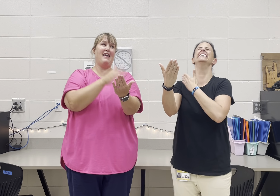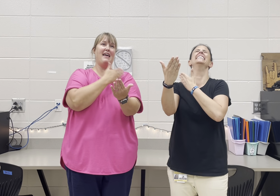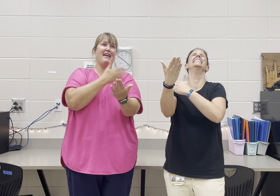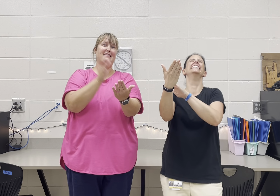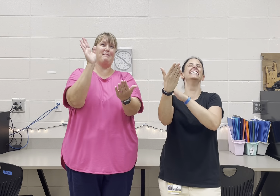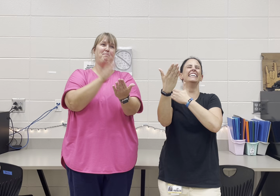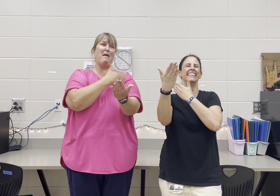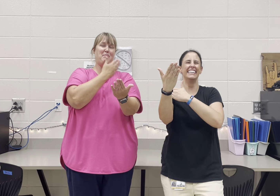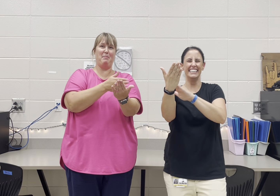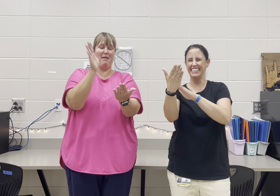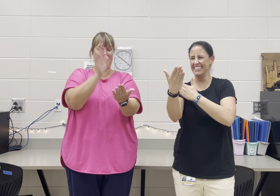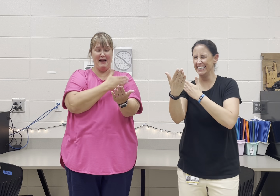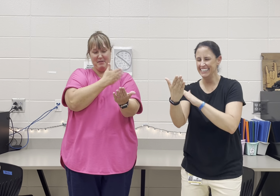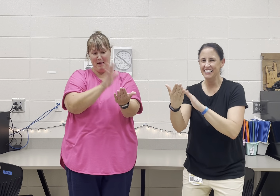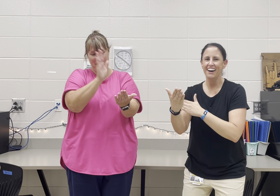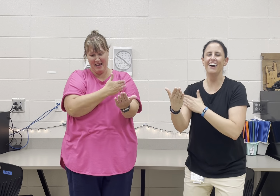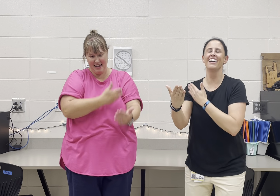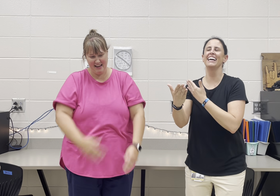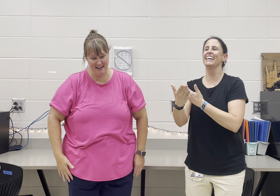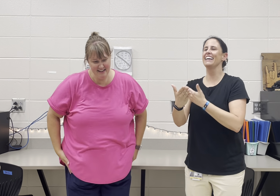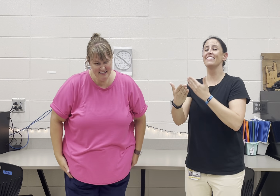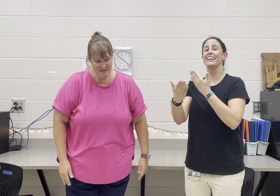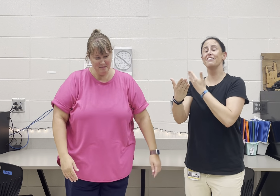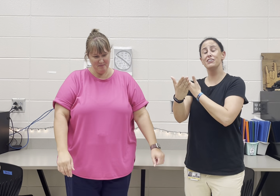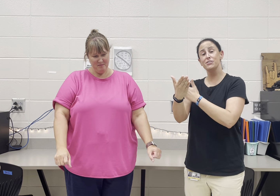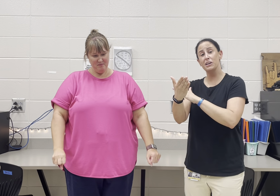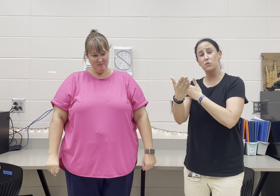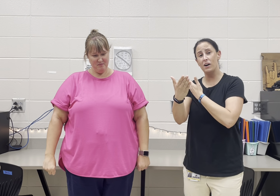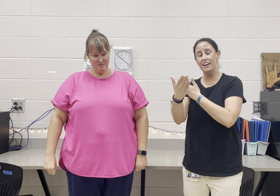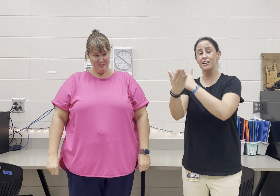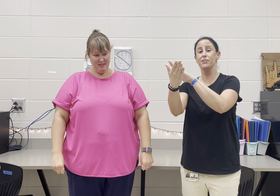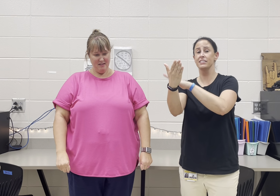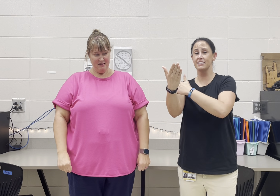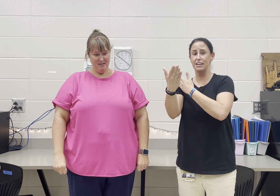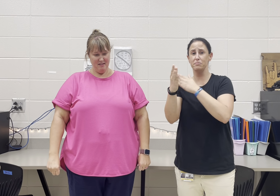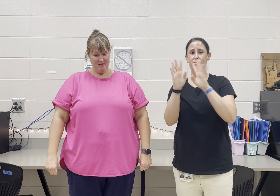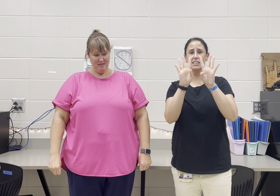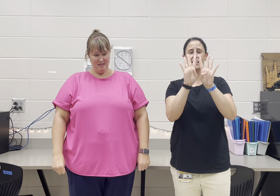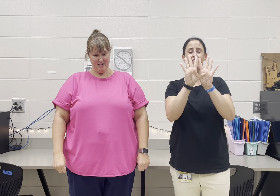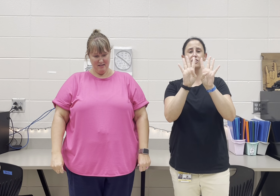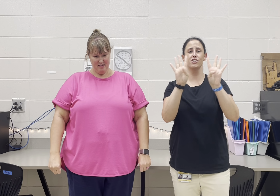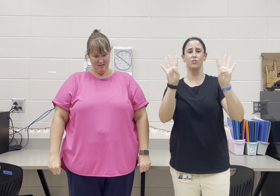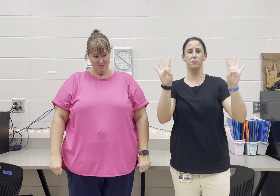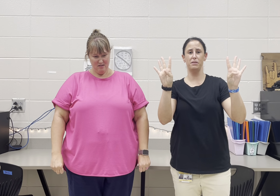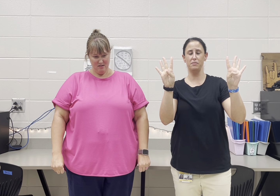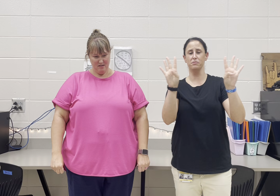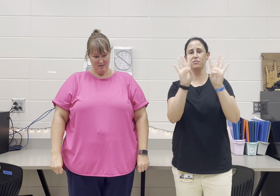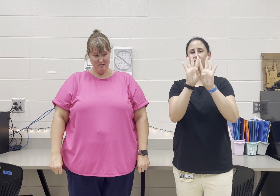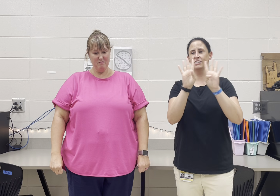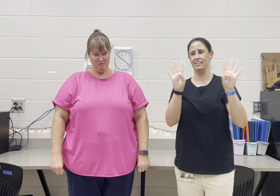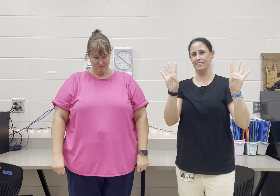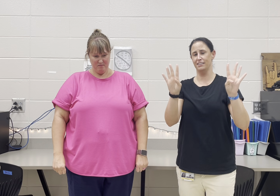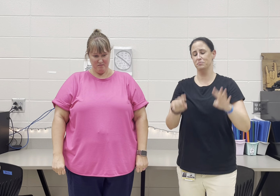baby! Slap the baby, slap the baby. All right, and then if you're doing choir, you can sign music and then show the people lined up.